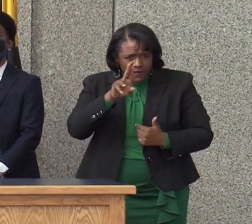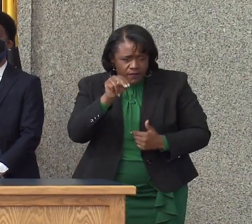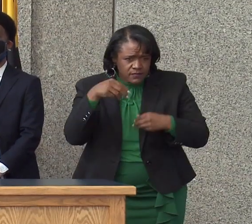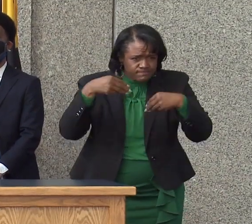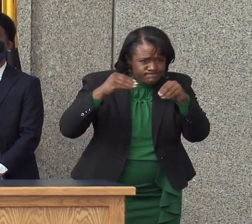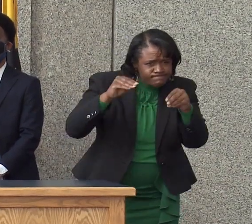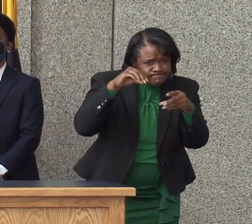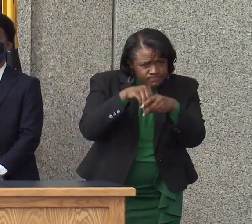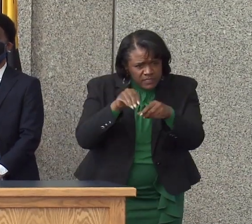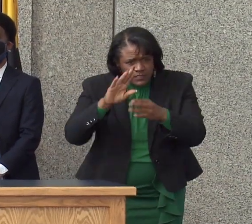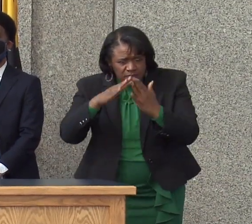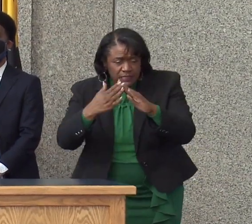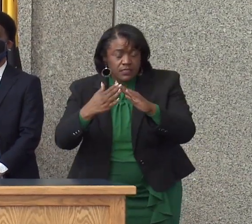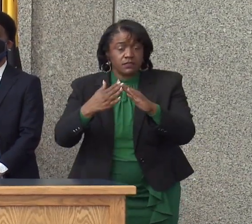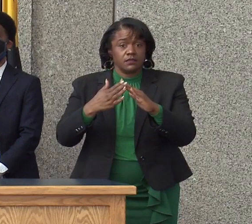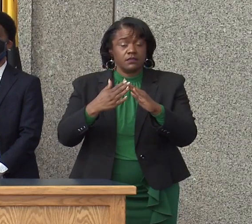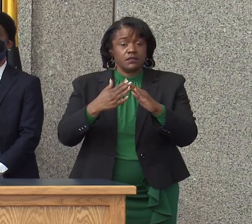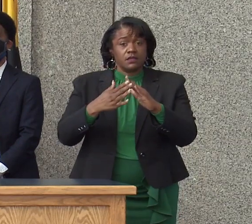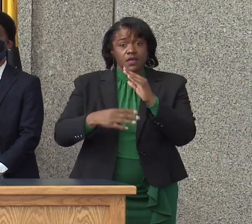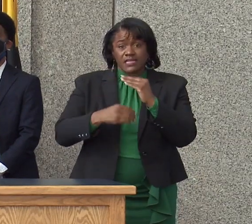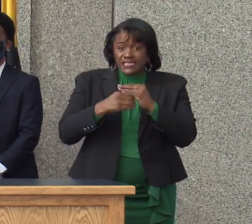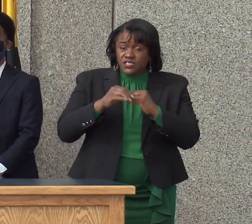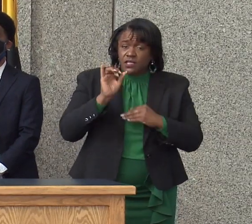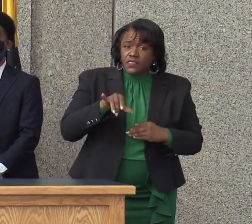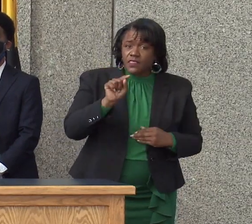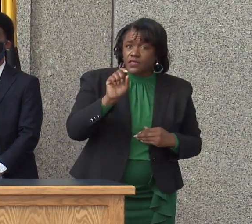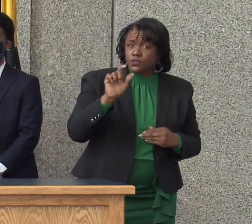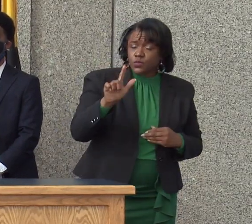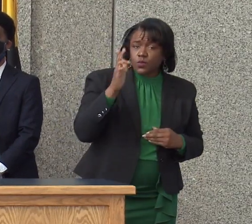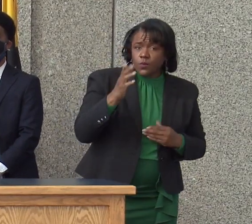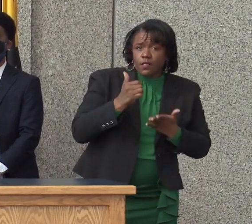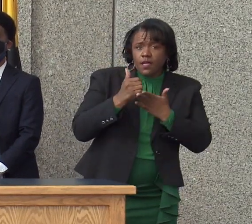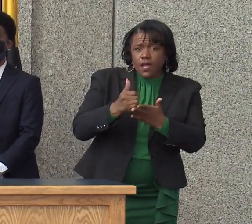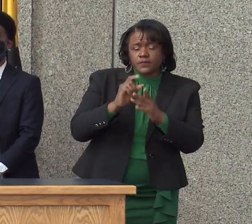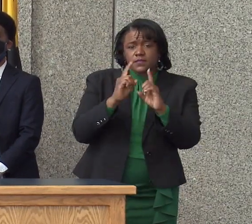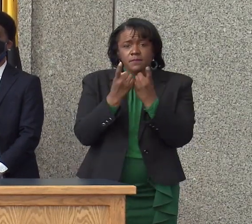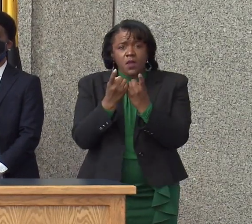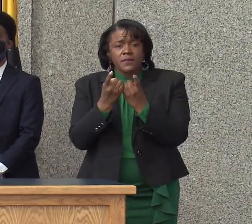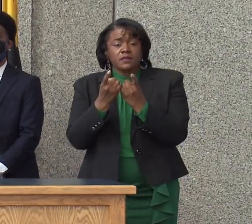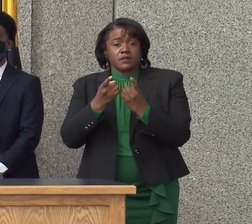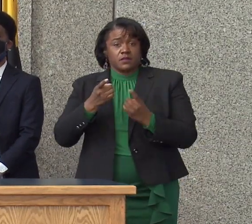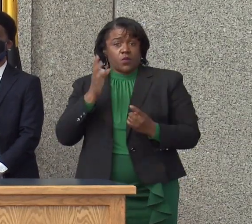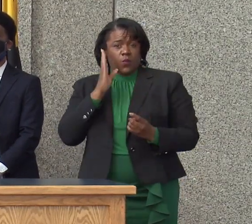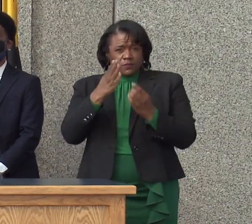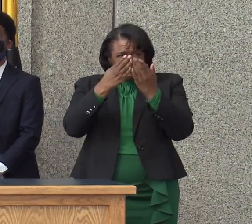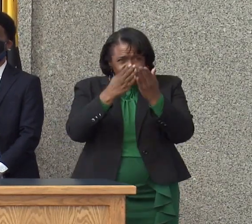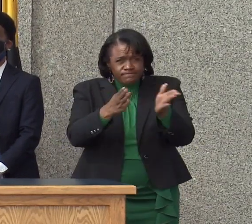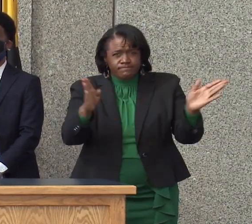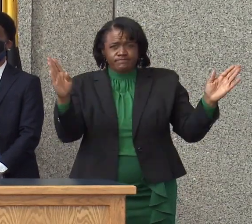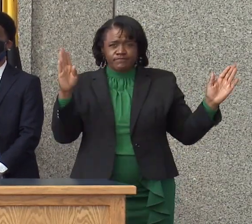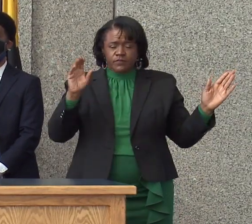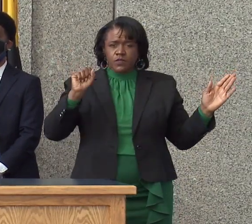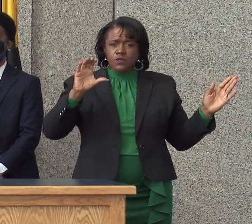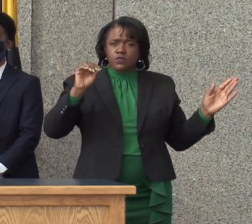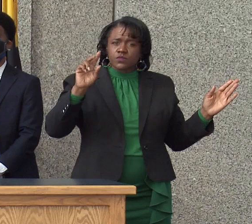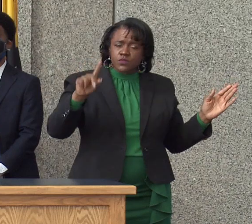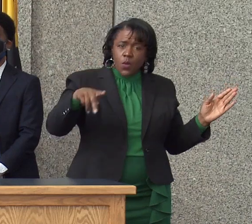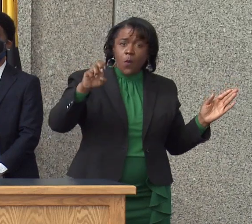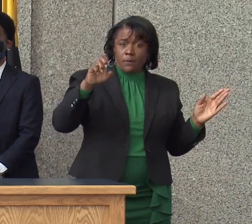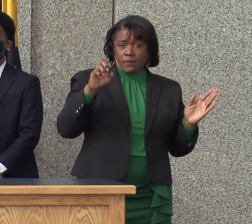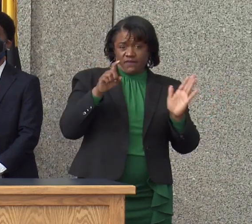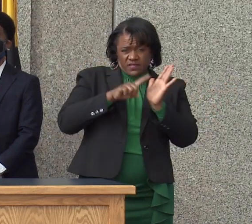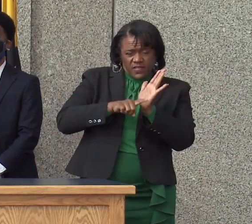our city. Additionally, this tool will assist the department in enhancing and broadening the scope of gun